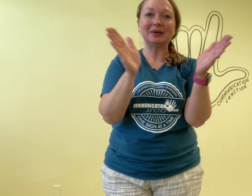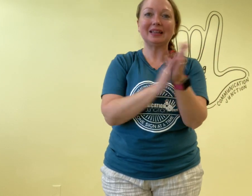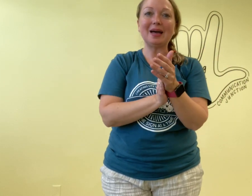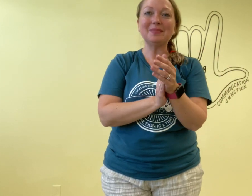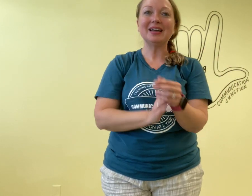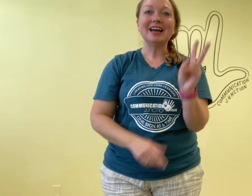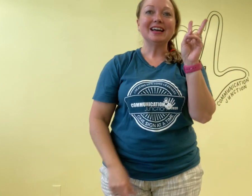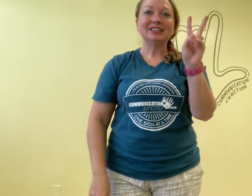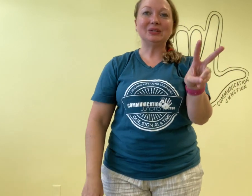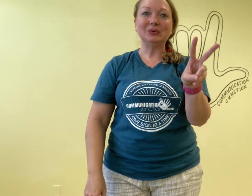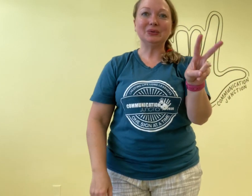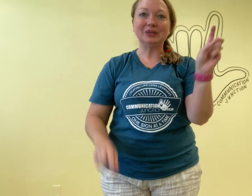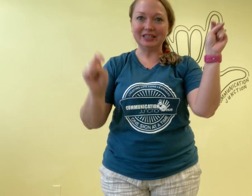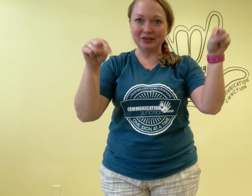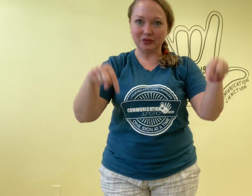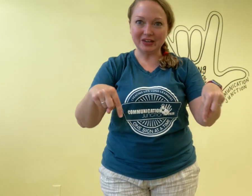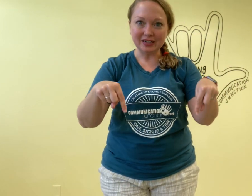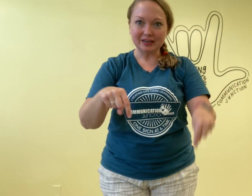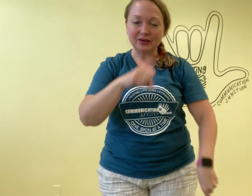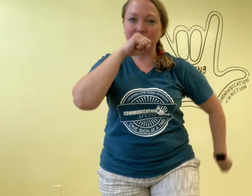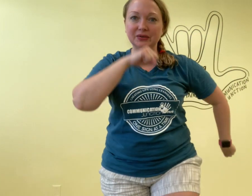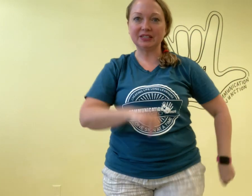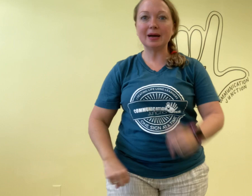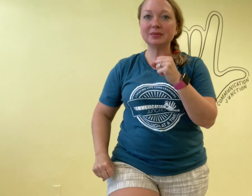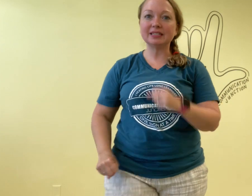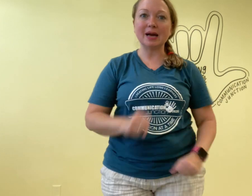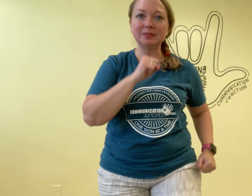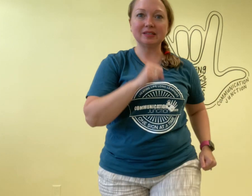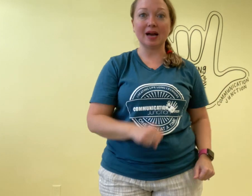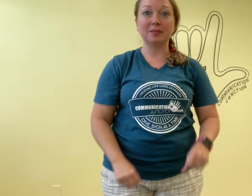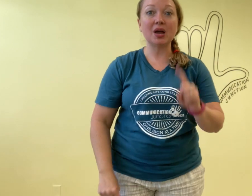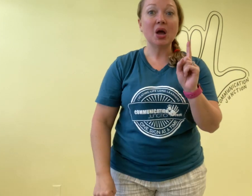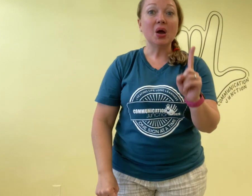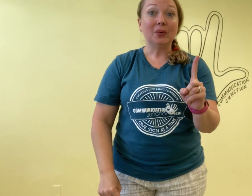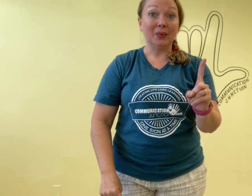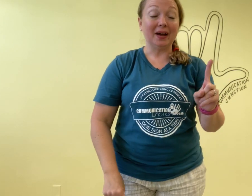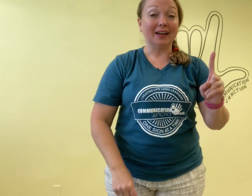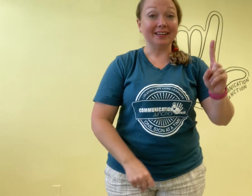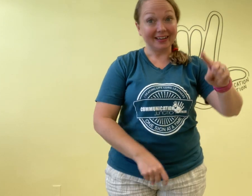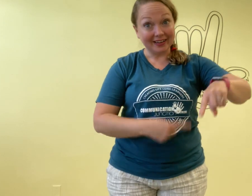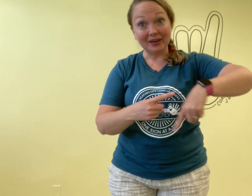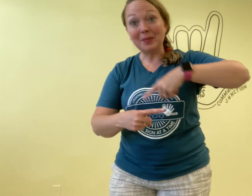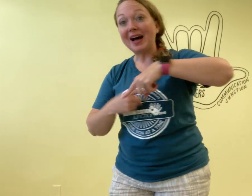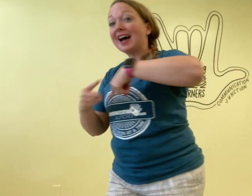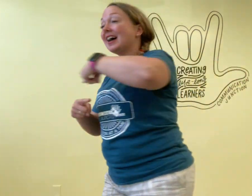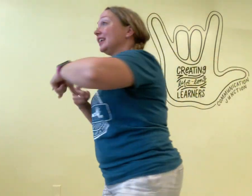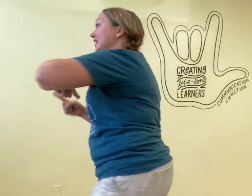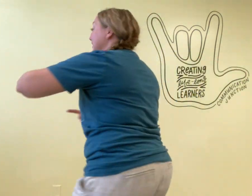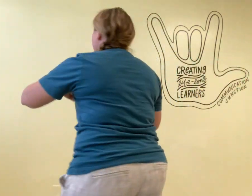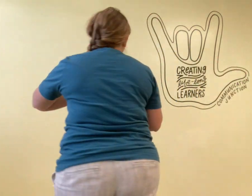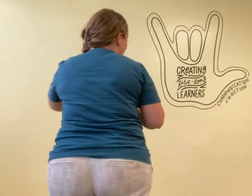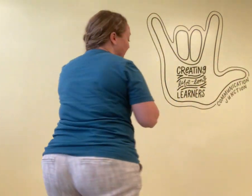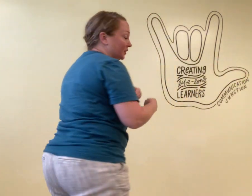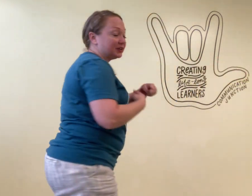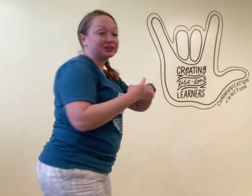clap. 2 little feet go stomp, stomp, stomp. 1 little body turns